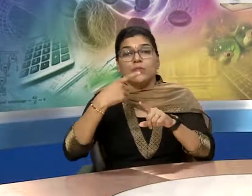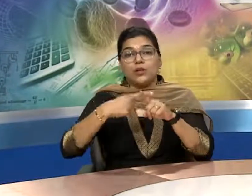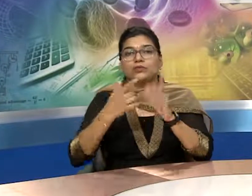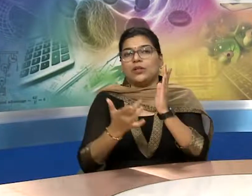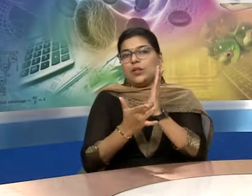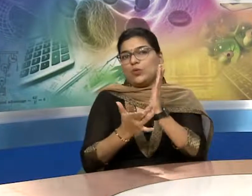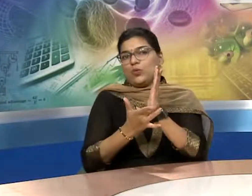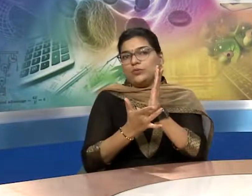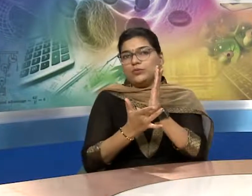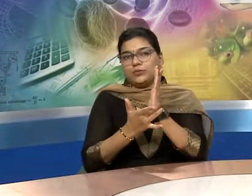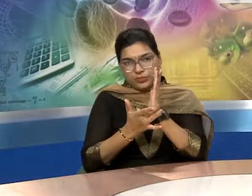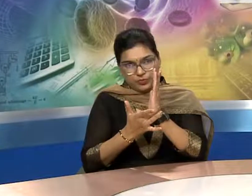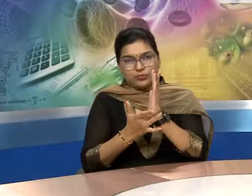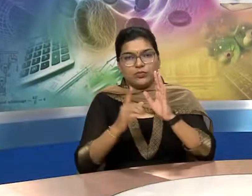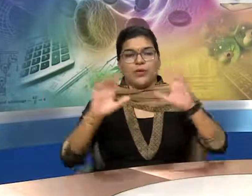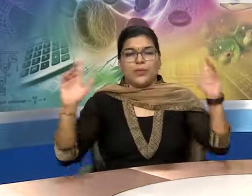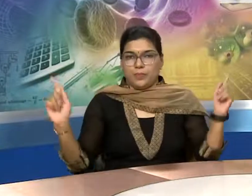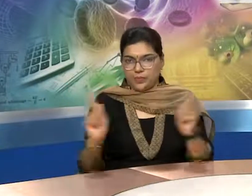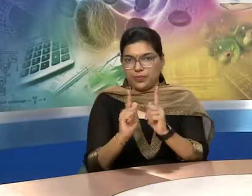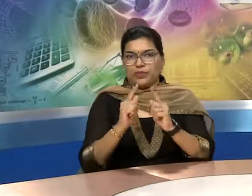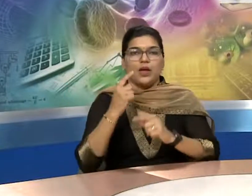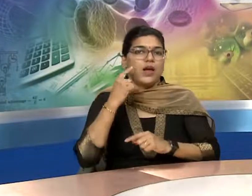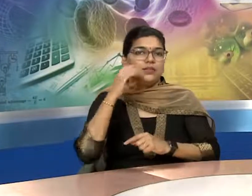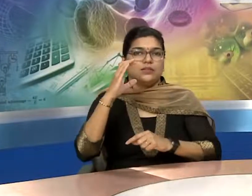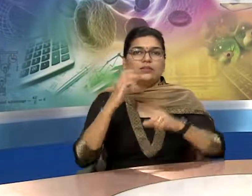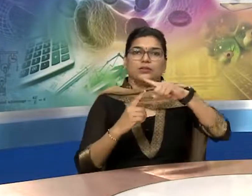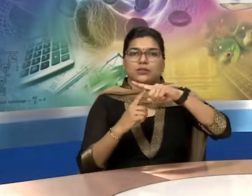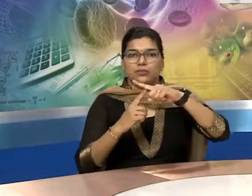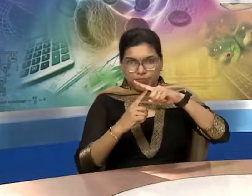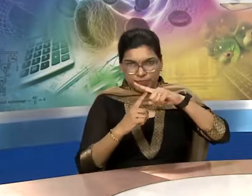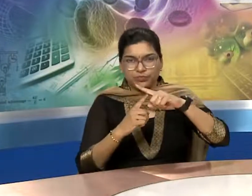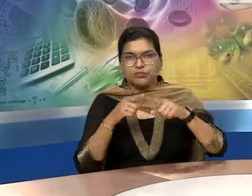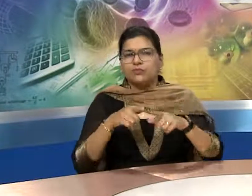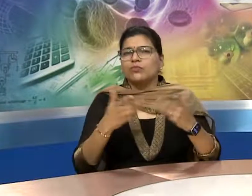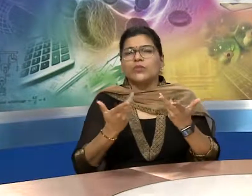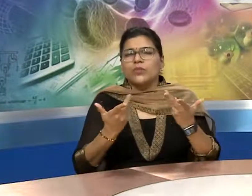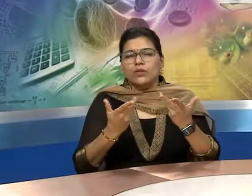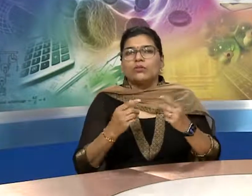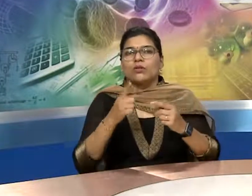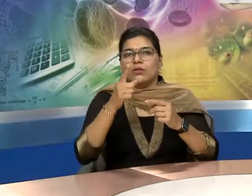is Information and Communications Technology.